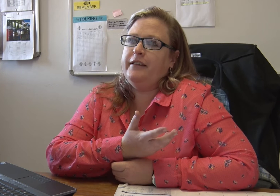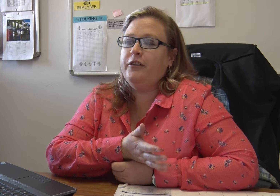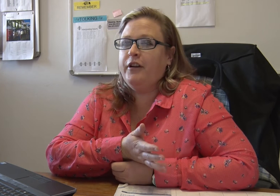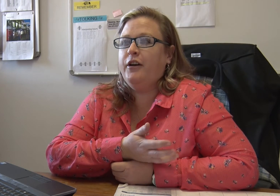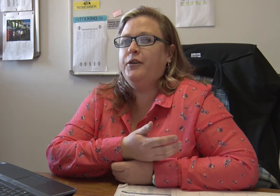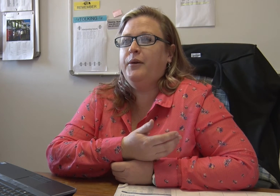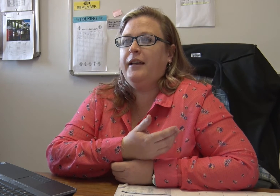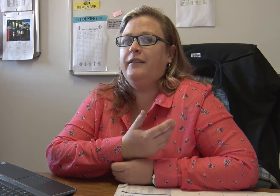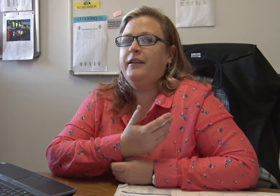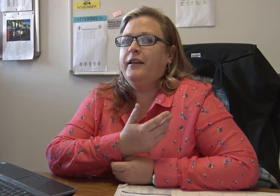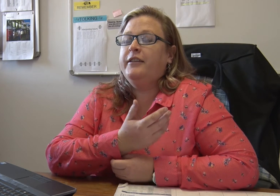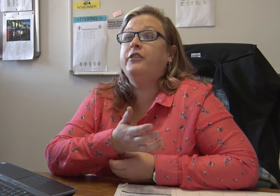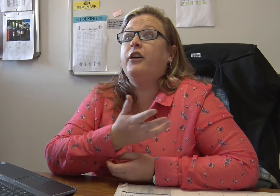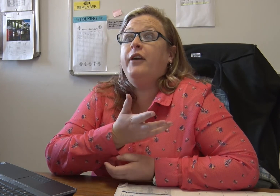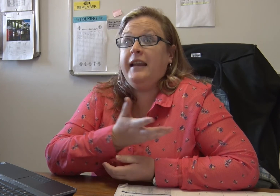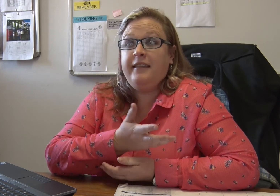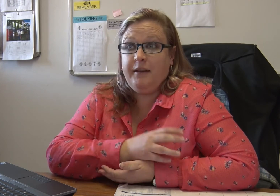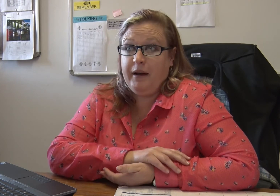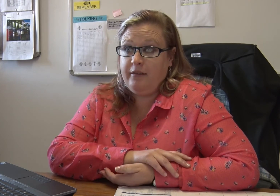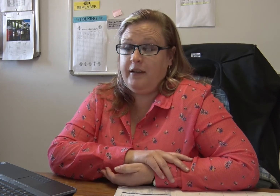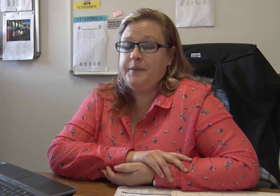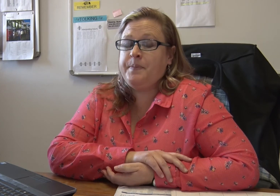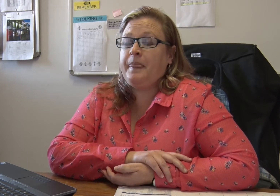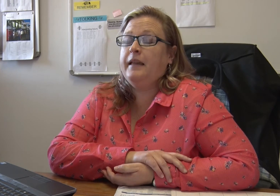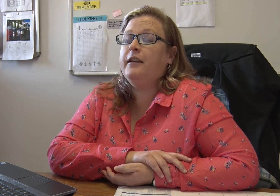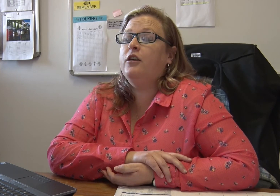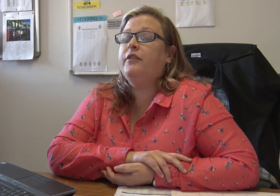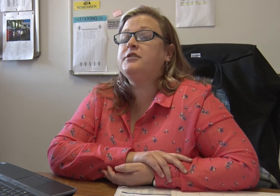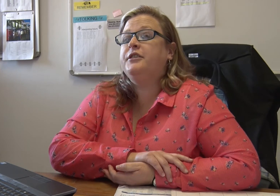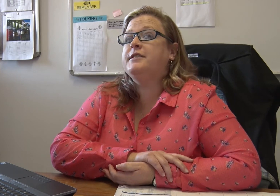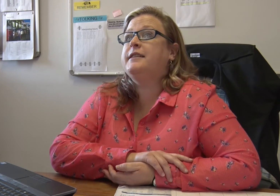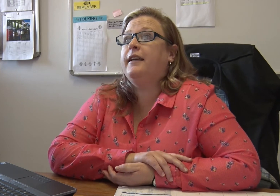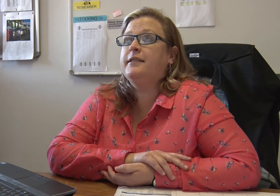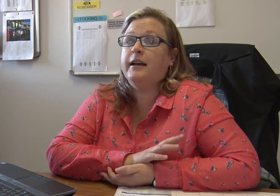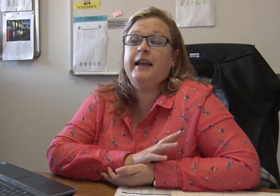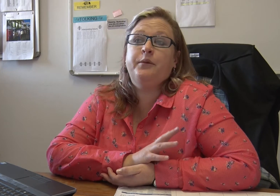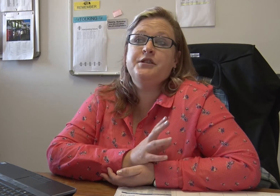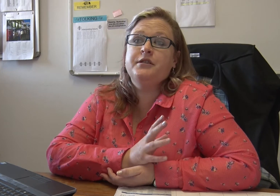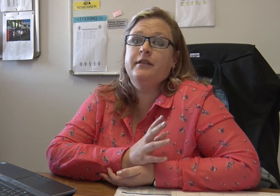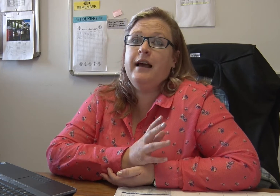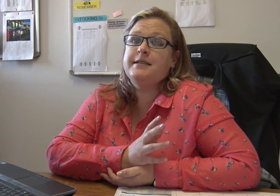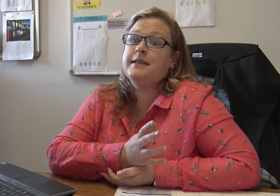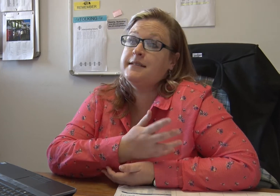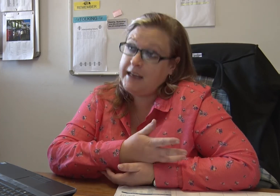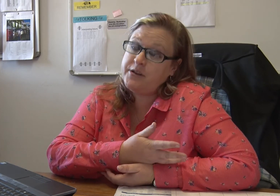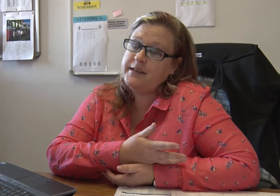don't know anything about that. And then a lot of our students take sign language as an extra